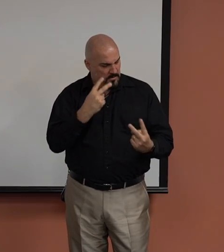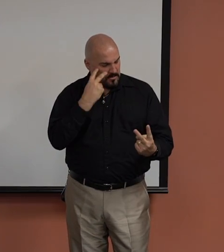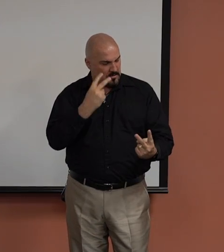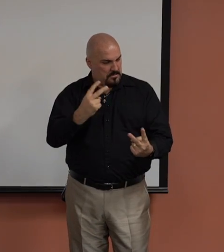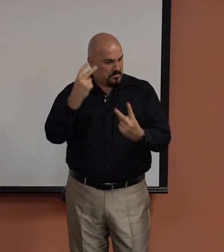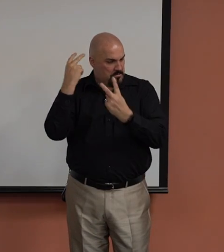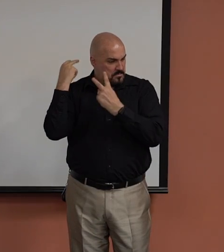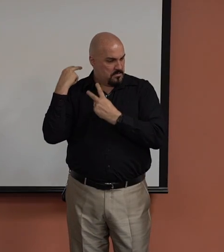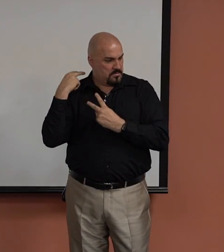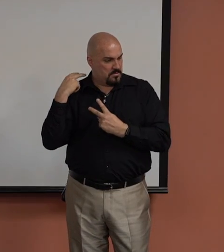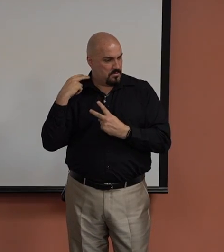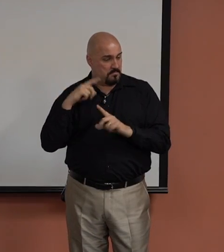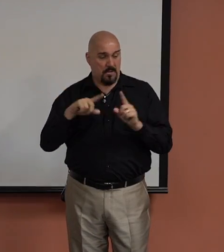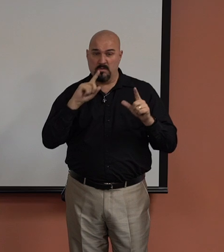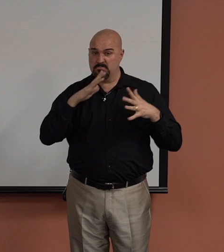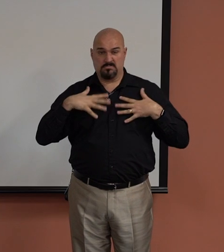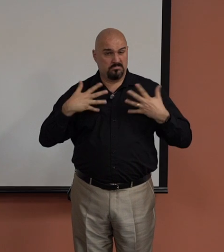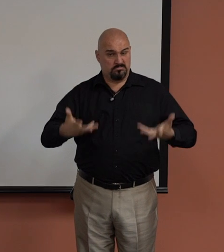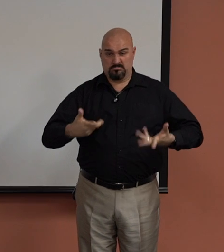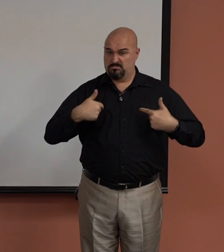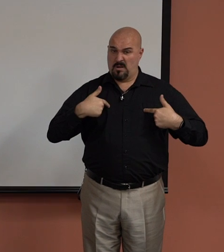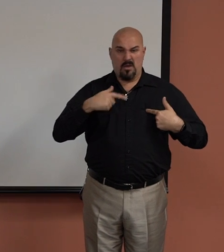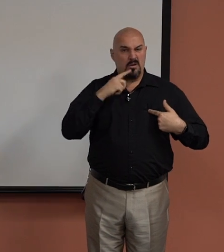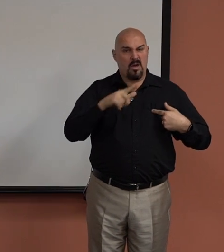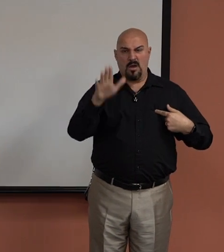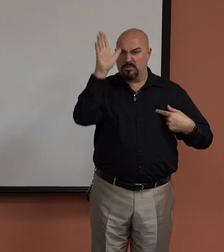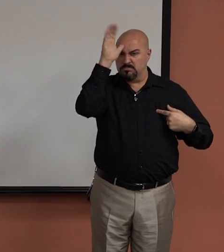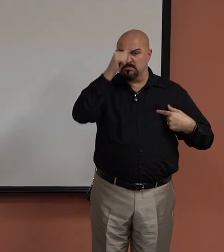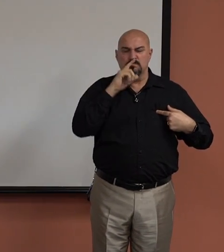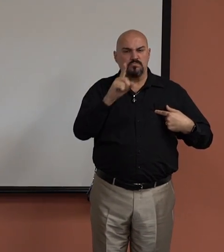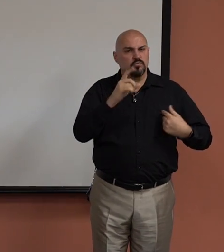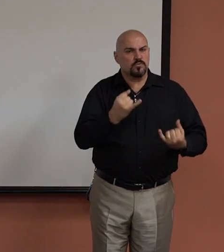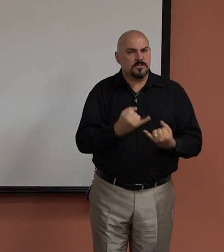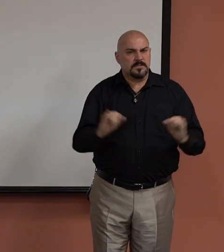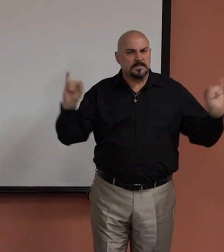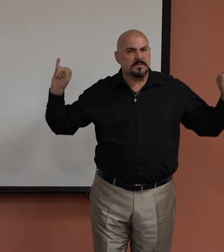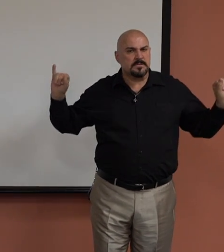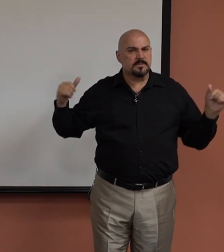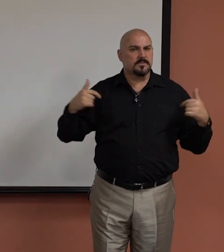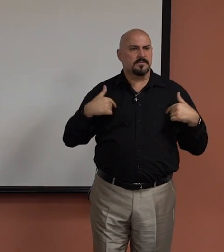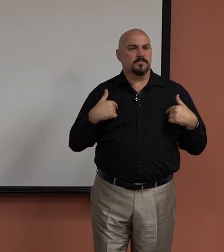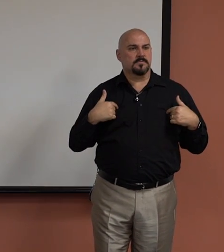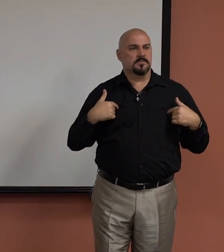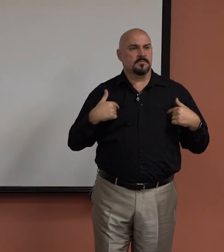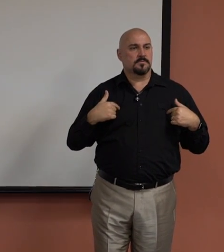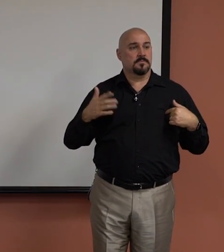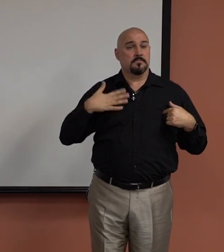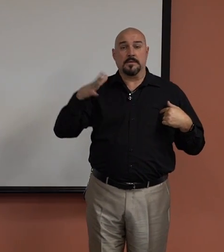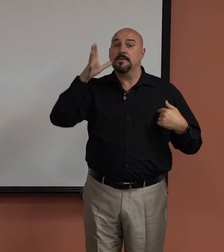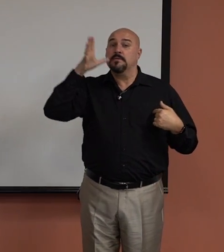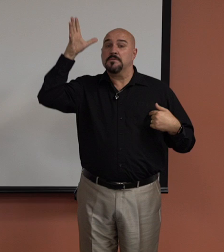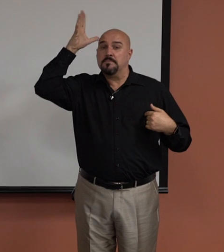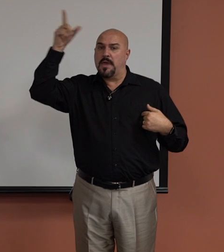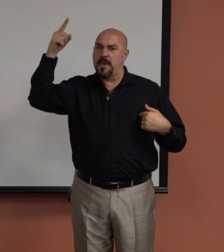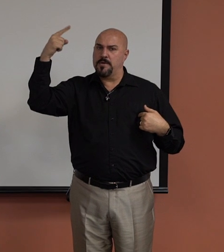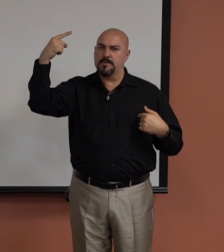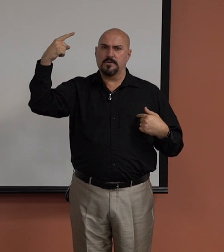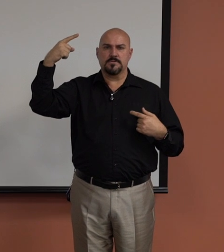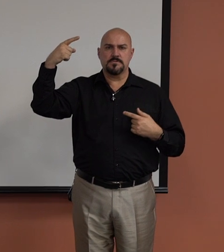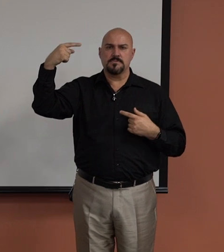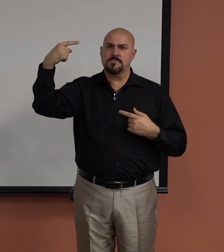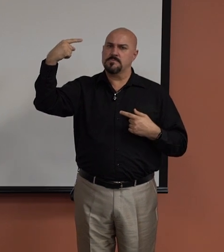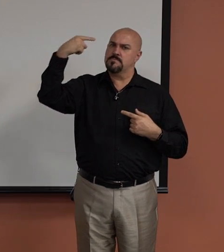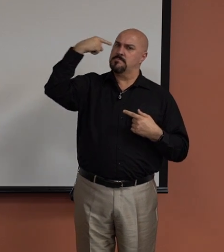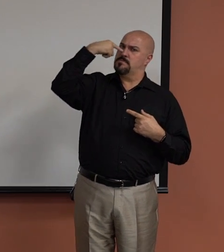I was really independent. And that was something that my parents just really pushed and